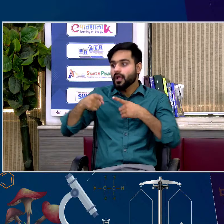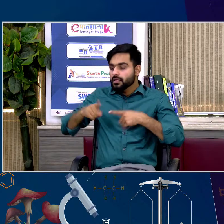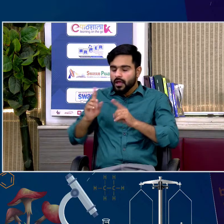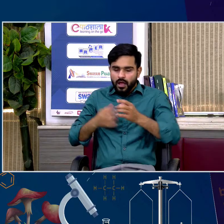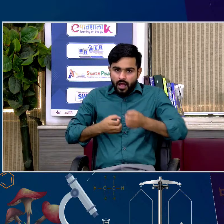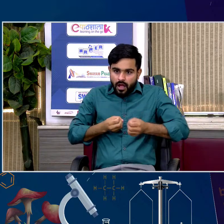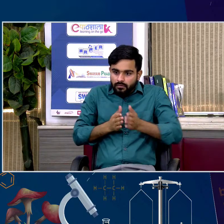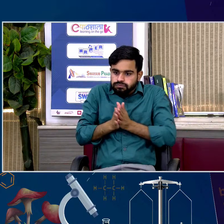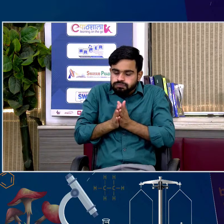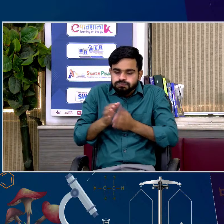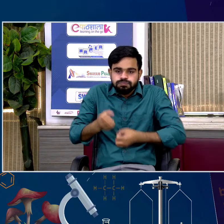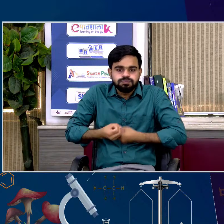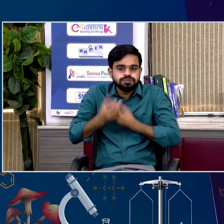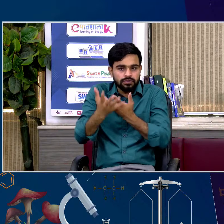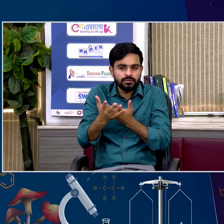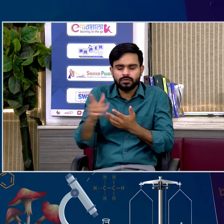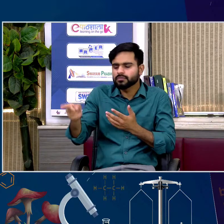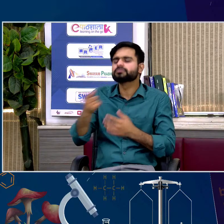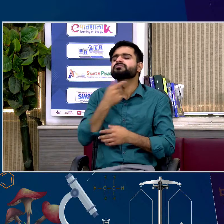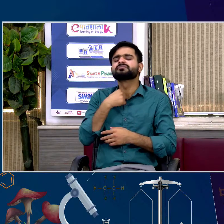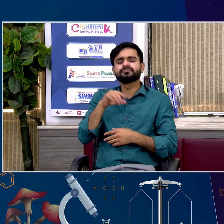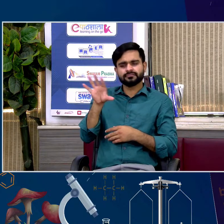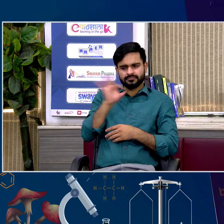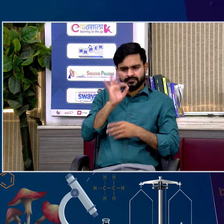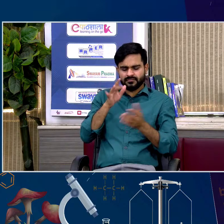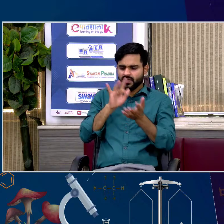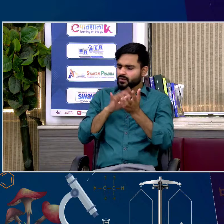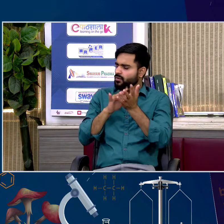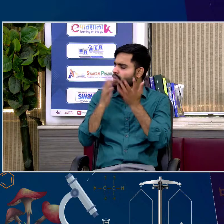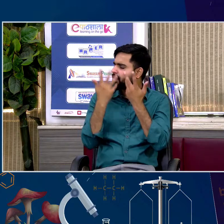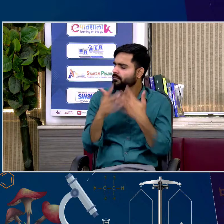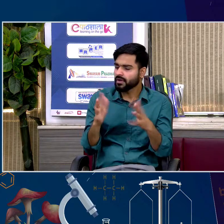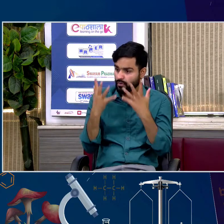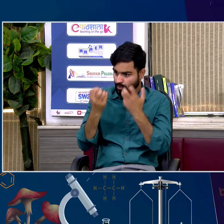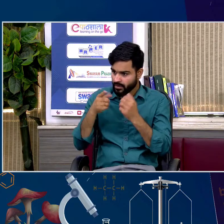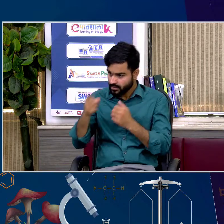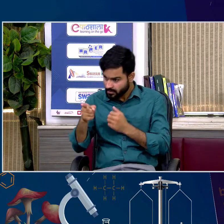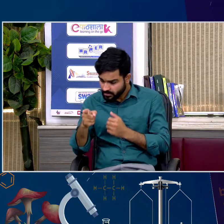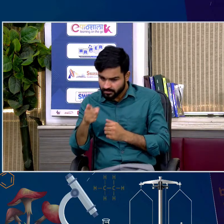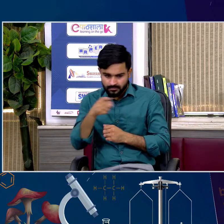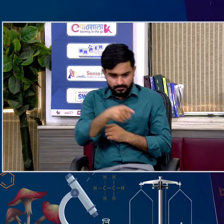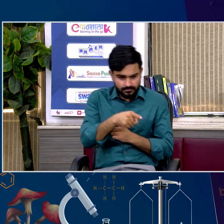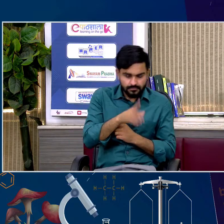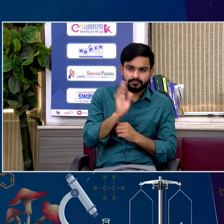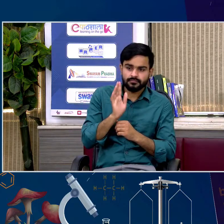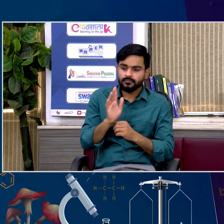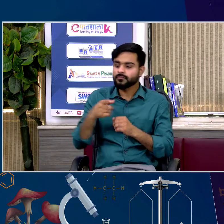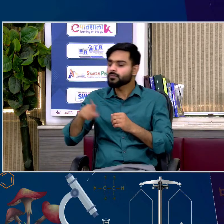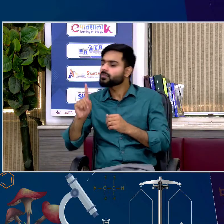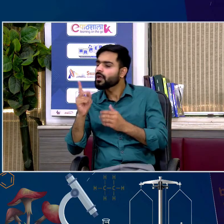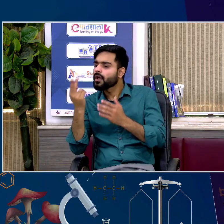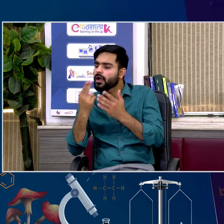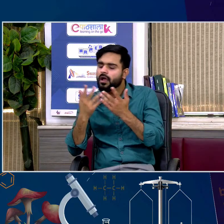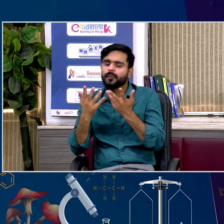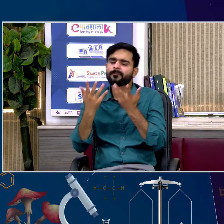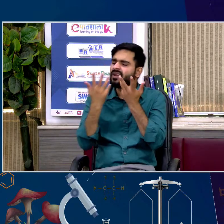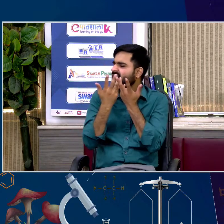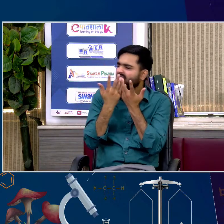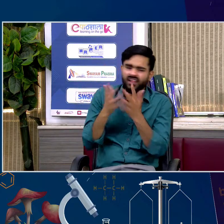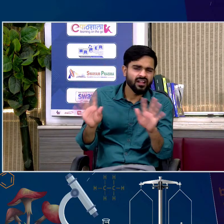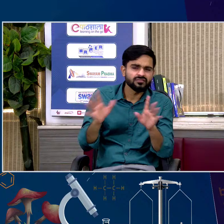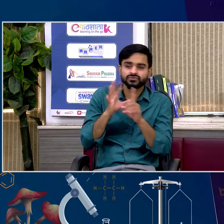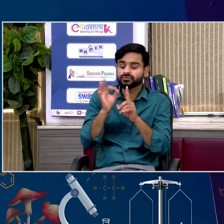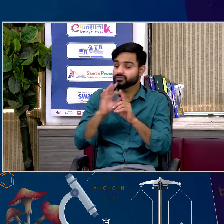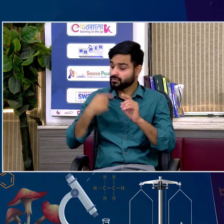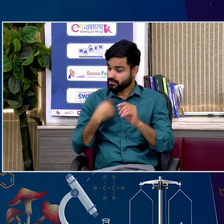self-esteem. Give him choices wherever possible. Would you want to do 5 sums or would you want to do 7 sums? Would you want to sit alone? Would you